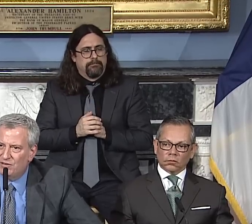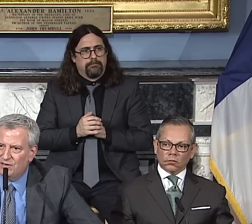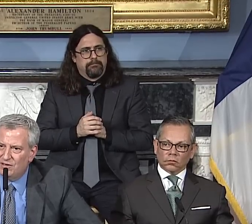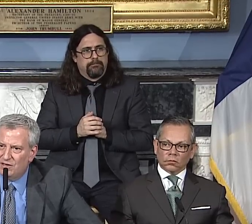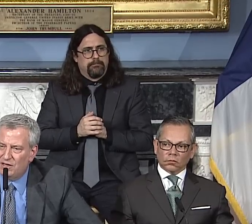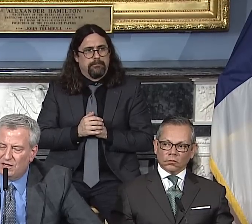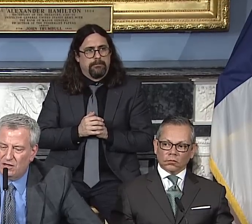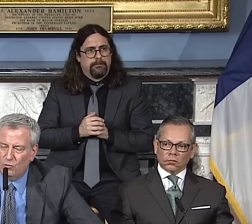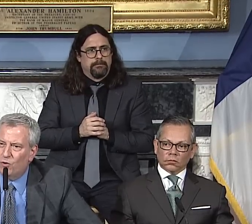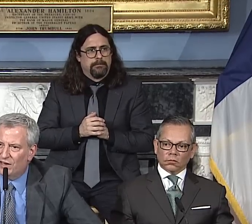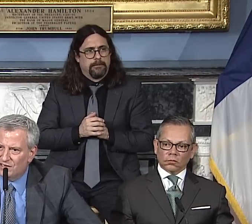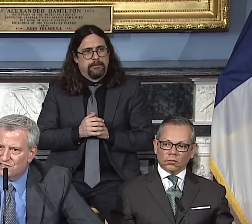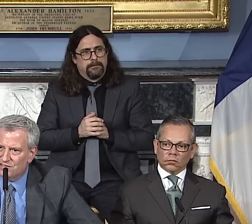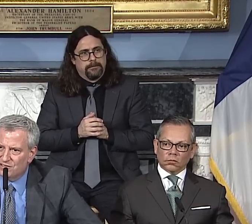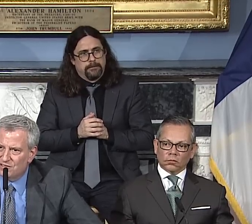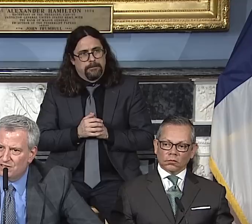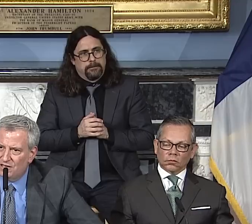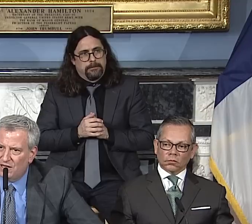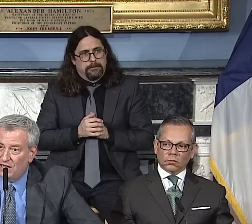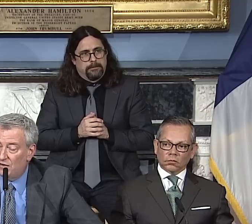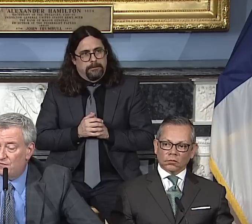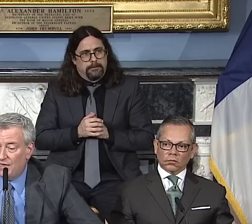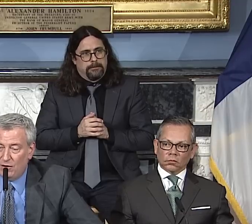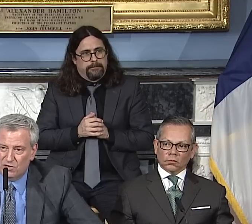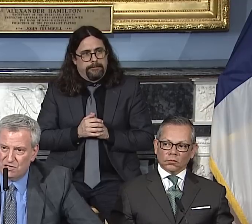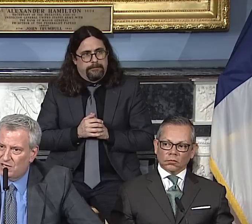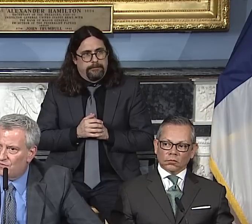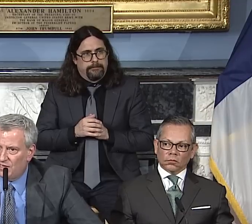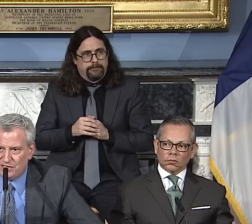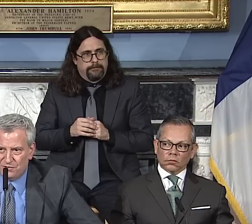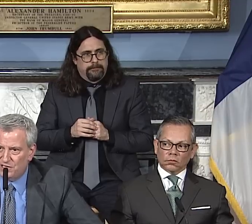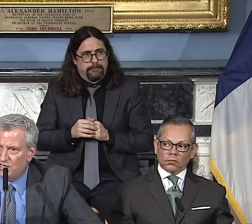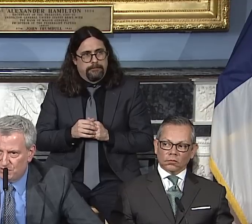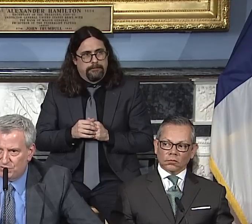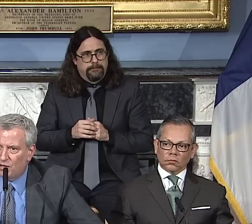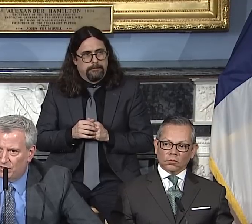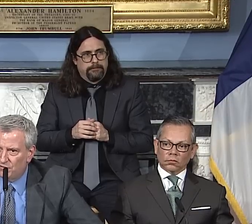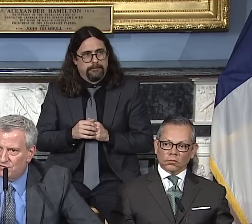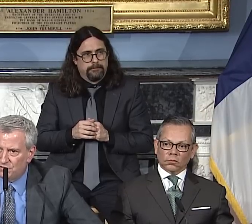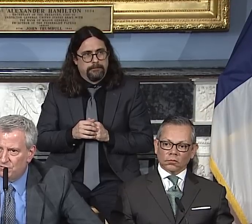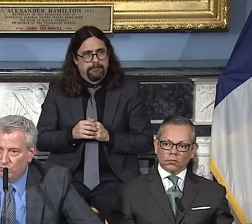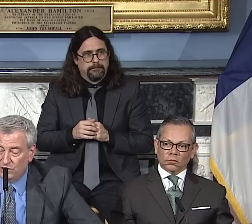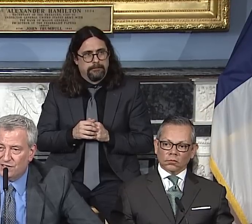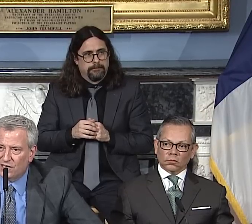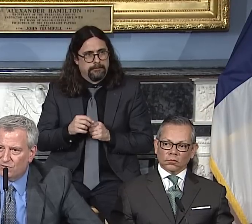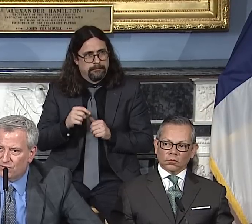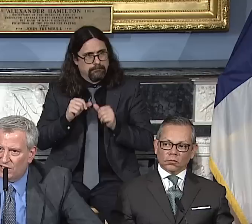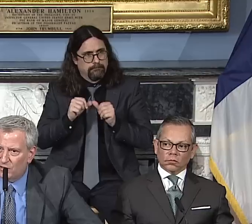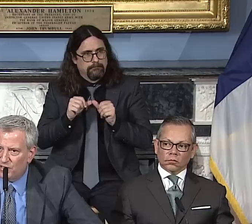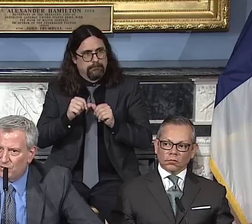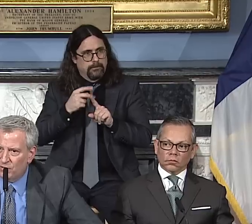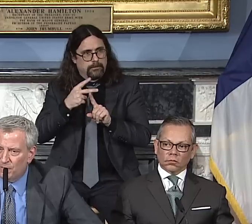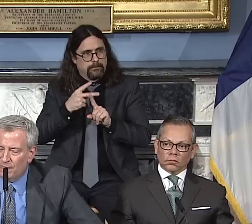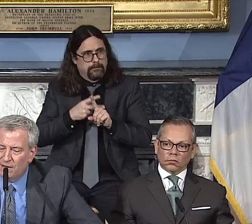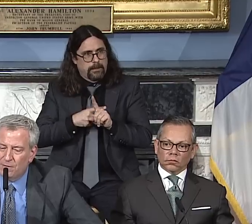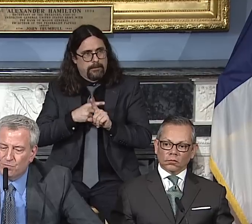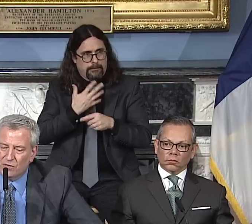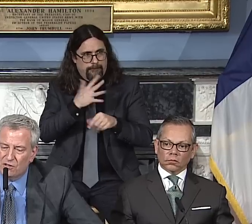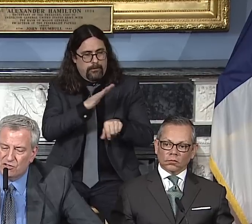non-stop warnings. And if that wasn't enough the last few days, it probably have really done it for a lot of